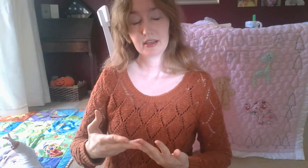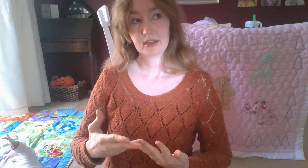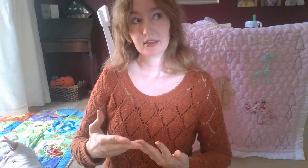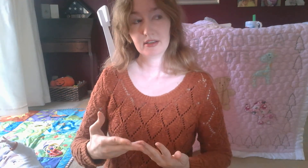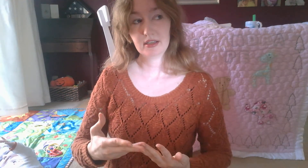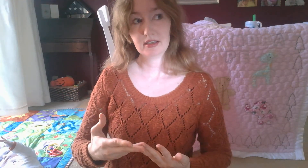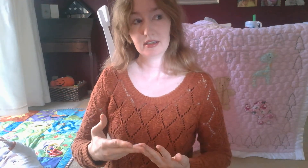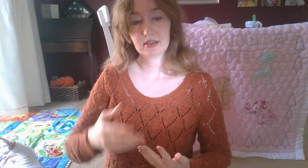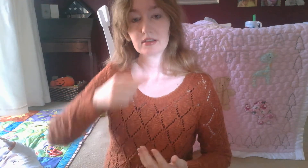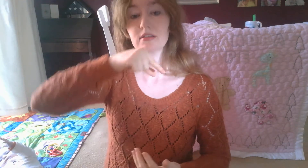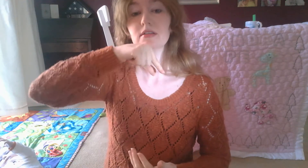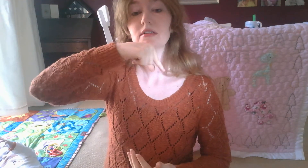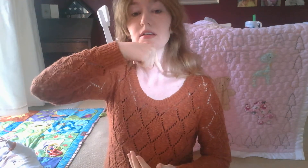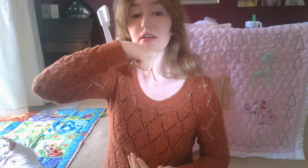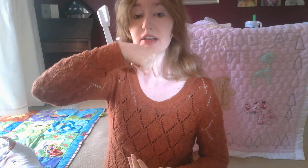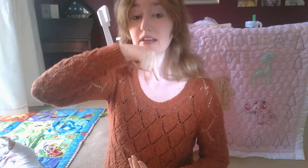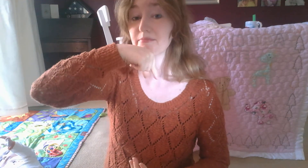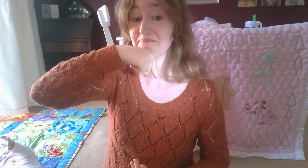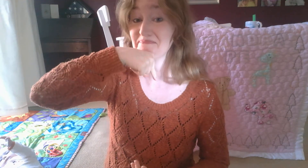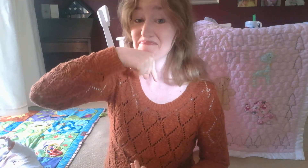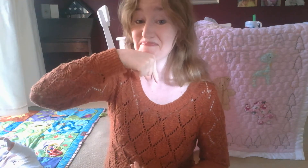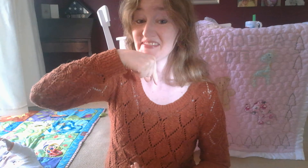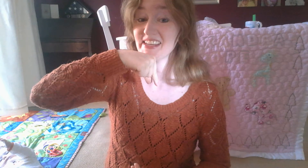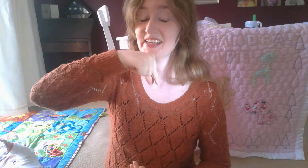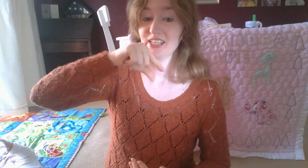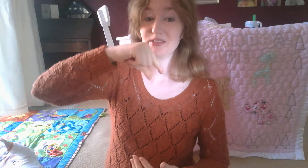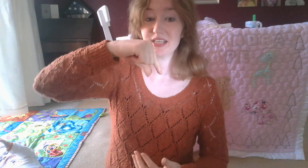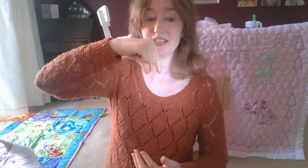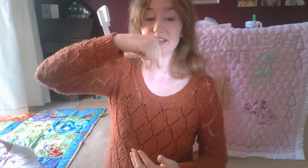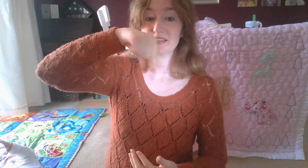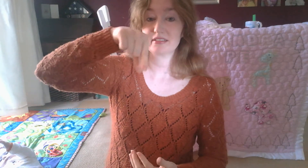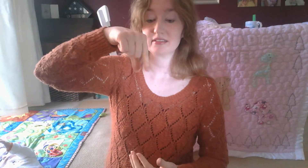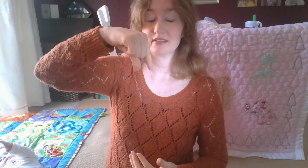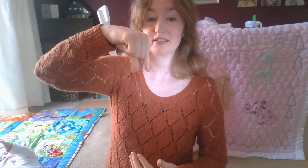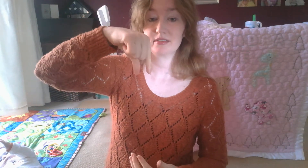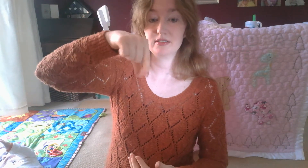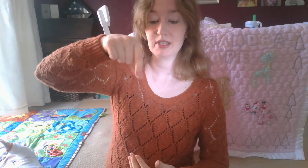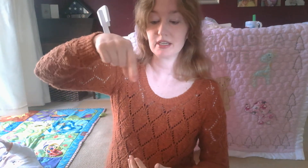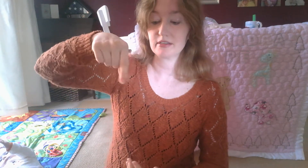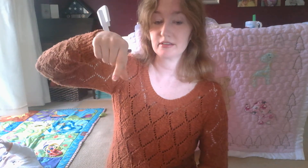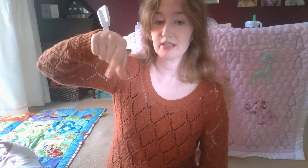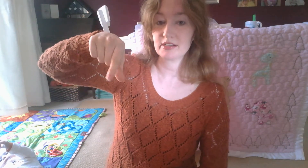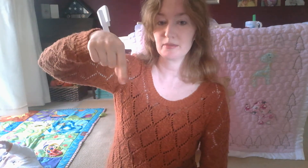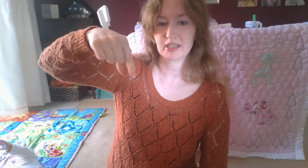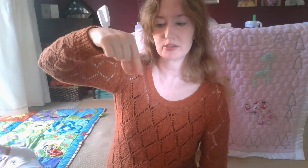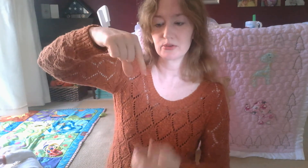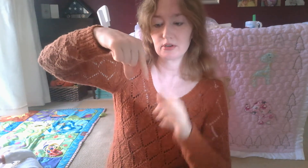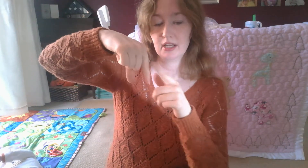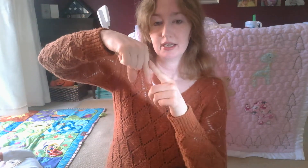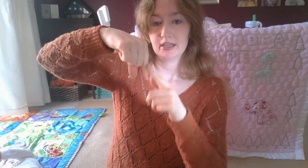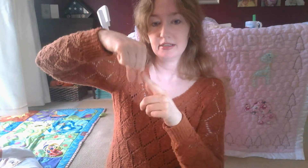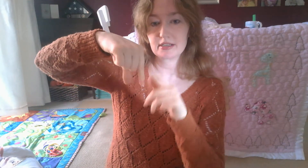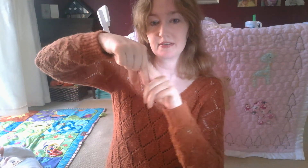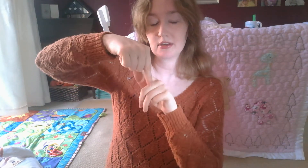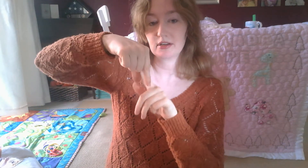please pass the turkey. You make a hand shape like this with your index finger and